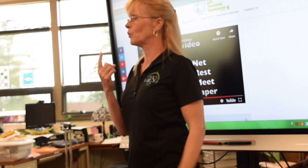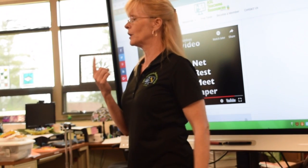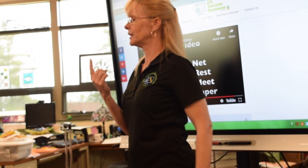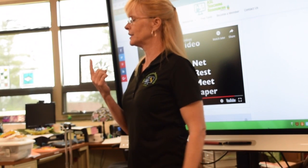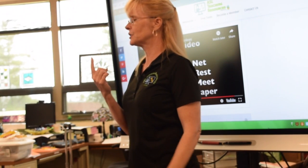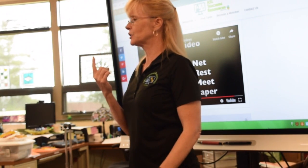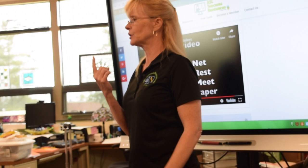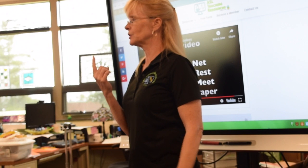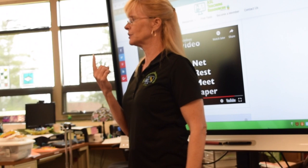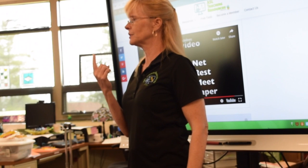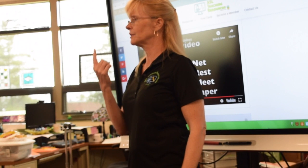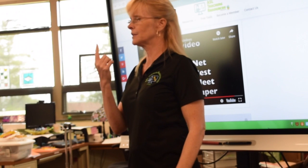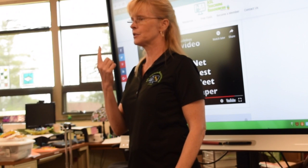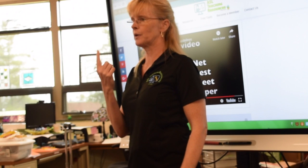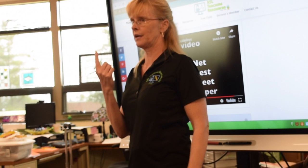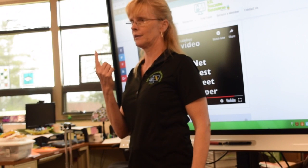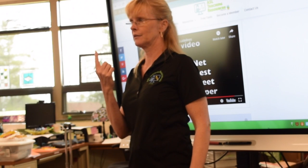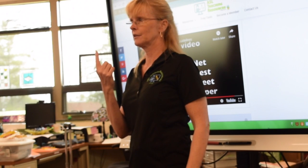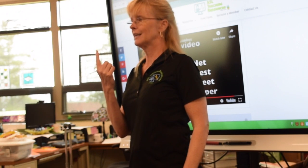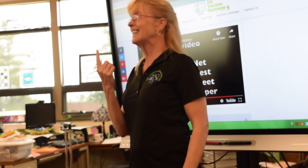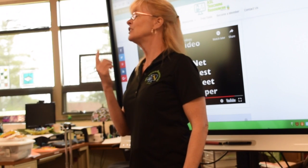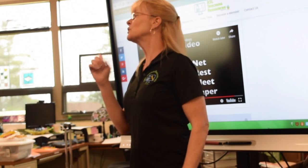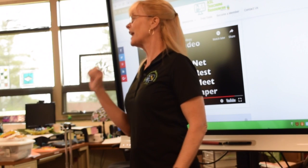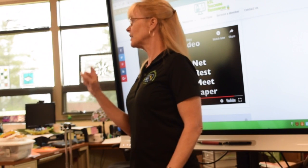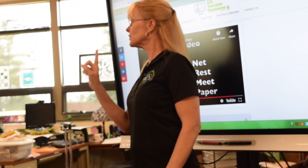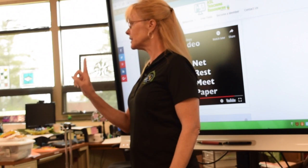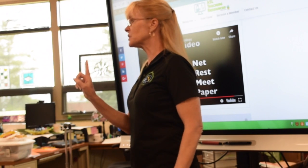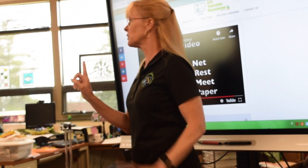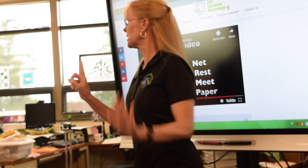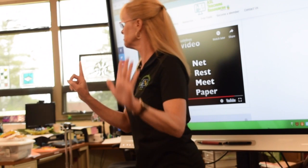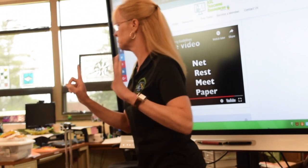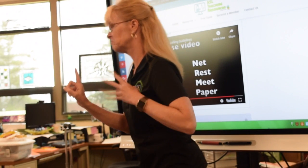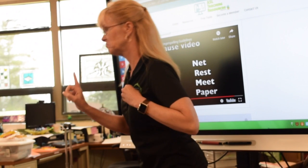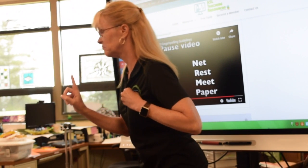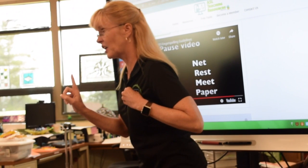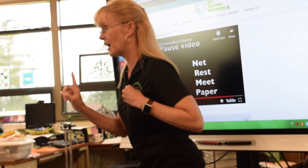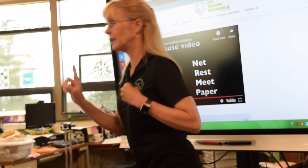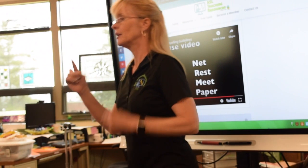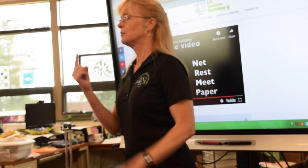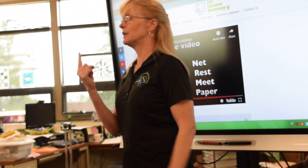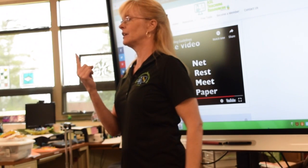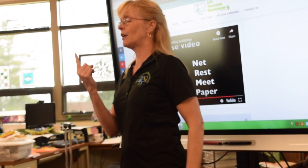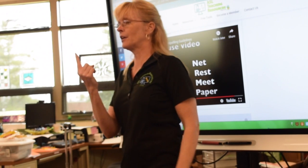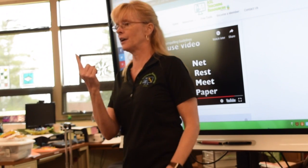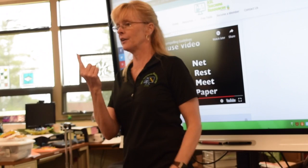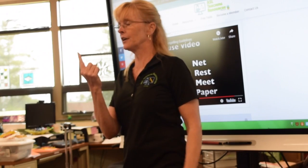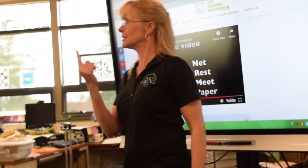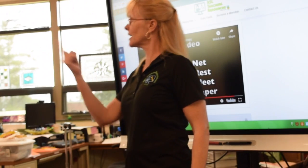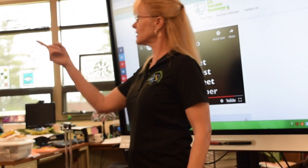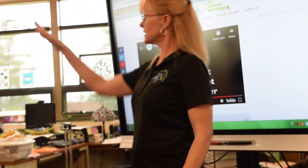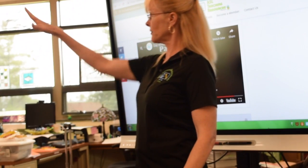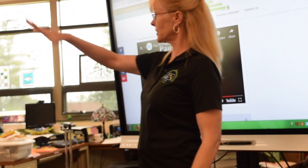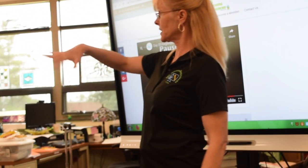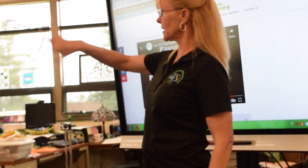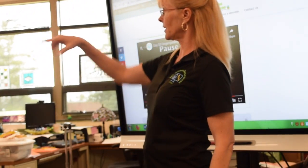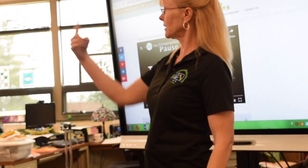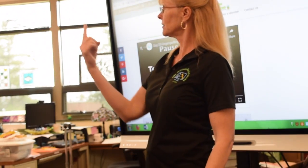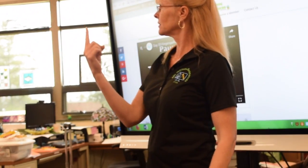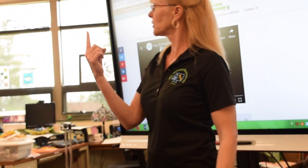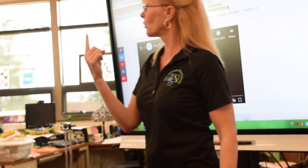1 is turned this way. You can do it this way, fine. But in our area, is that the same for this area? 1,